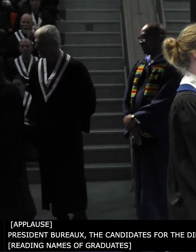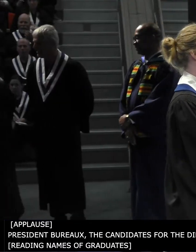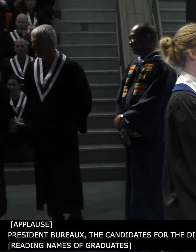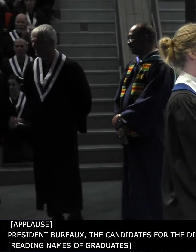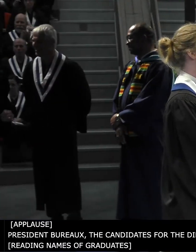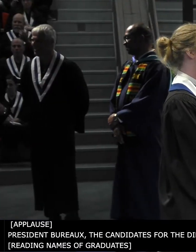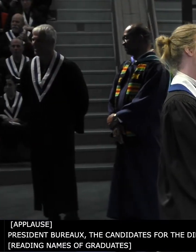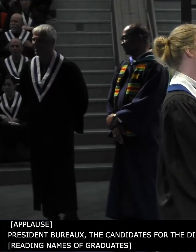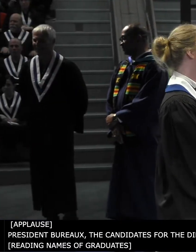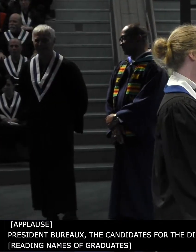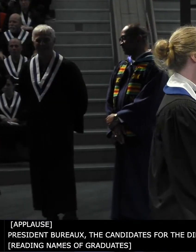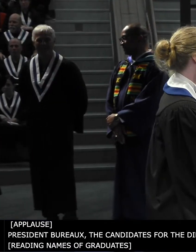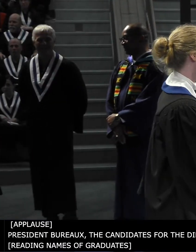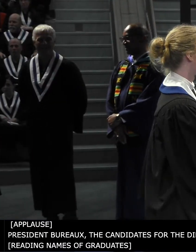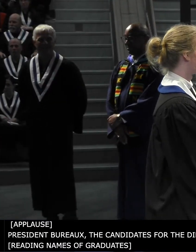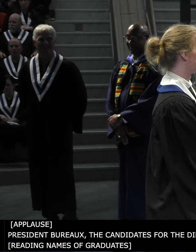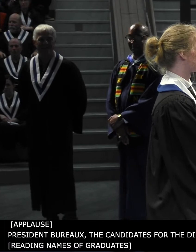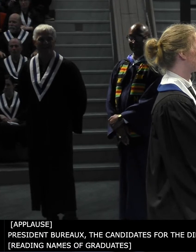Thank you.